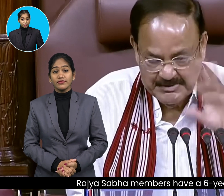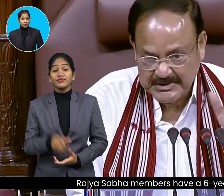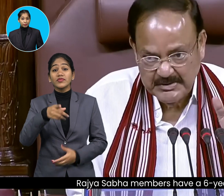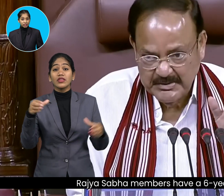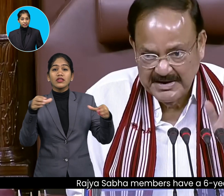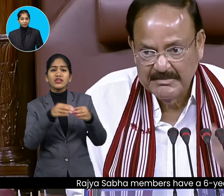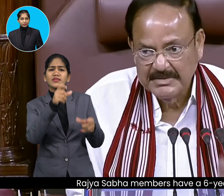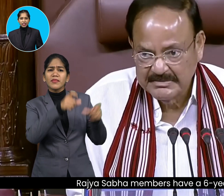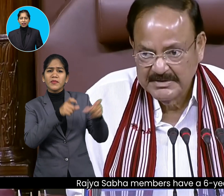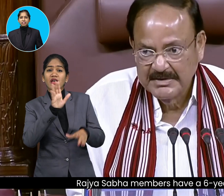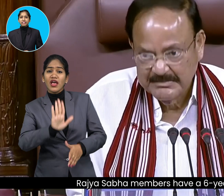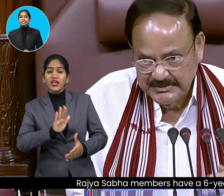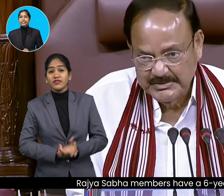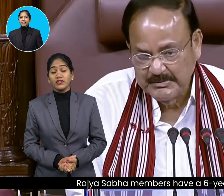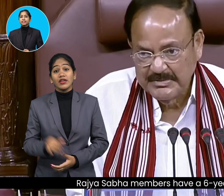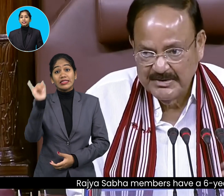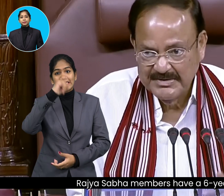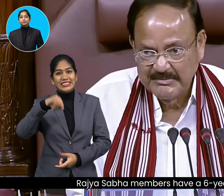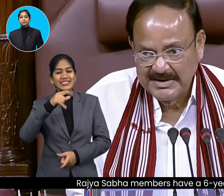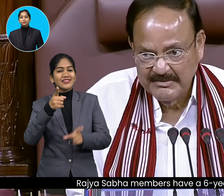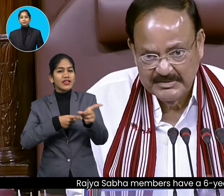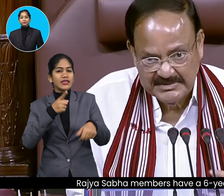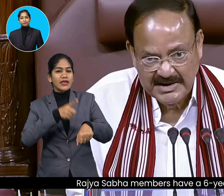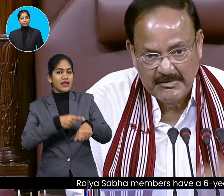Rajya Sabha members have a 6-year term